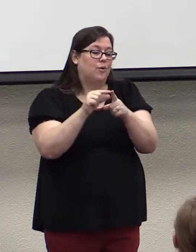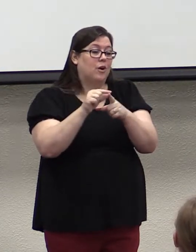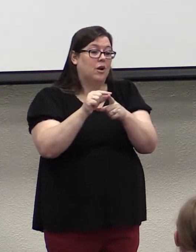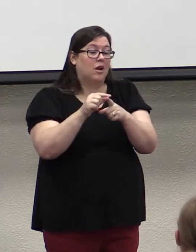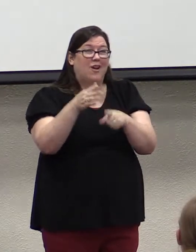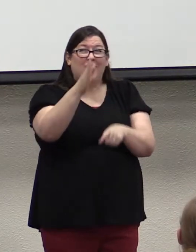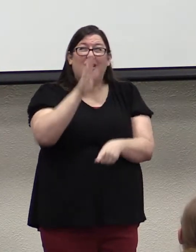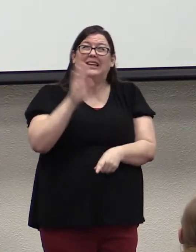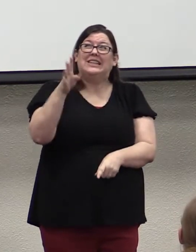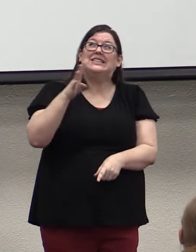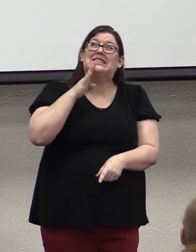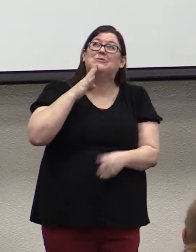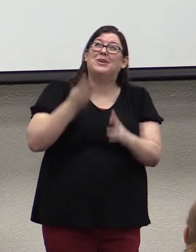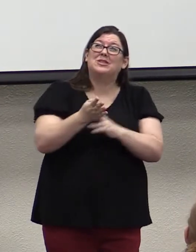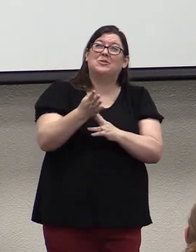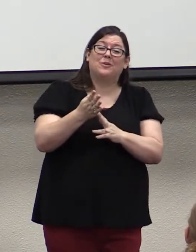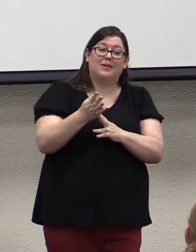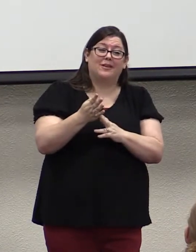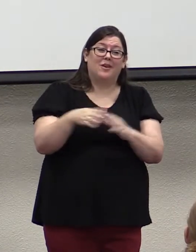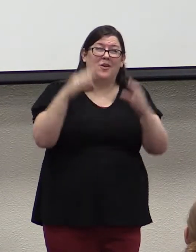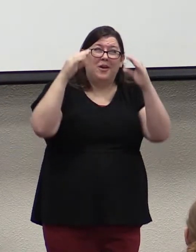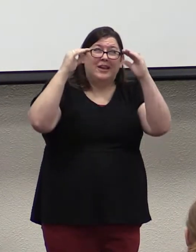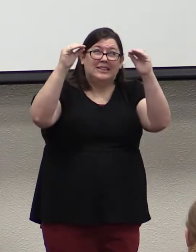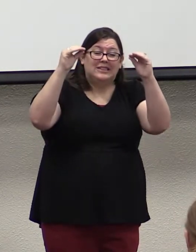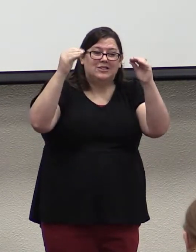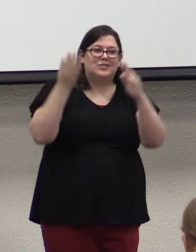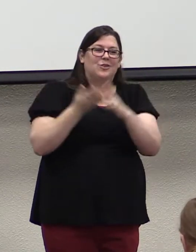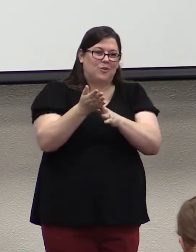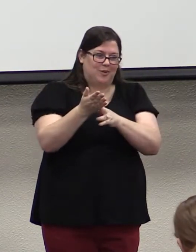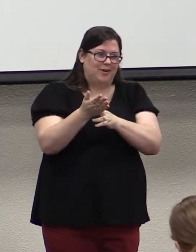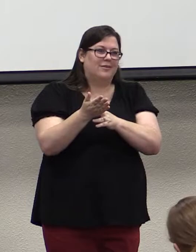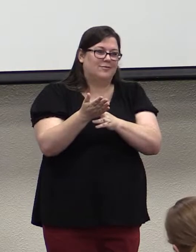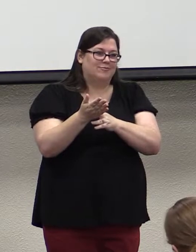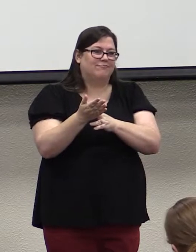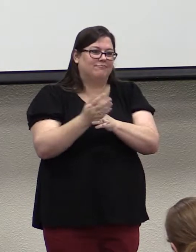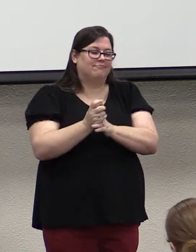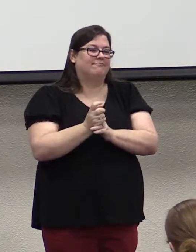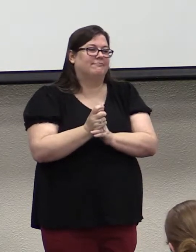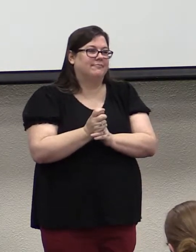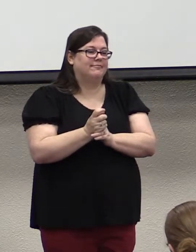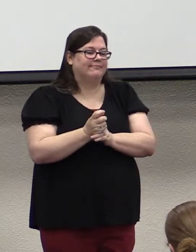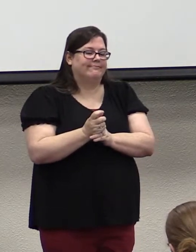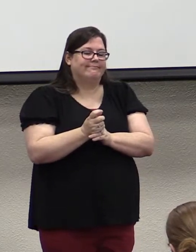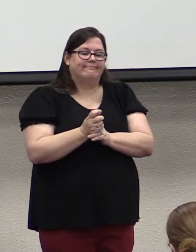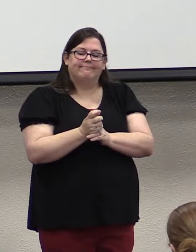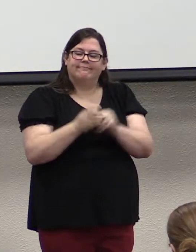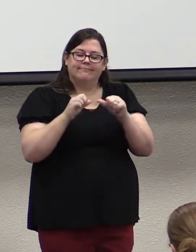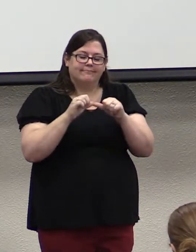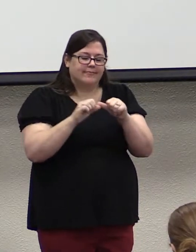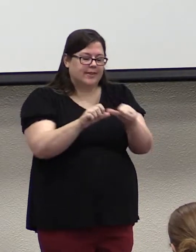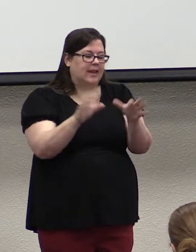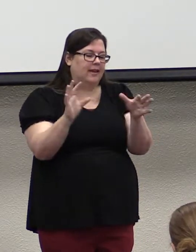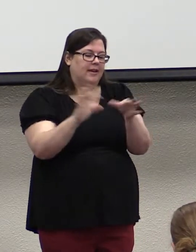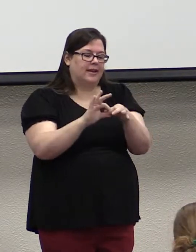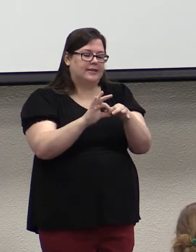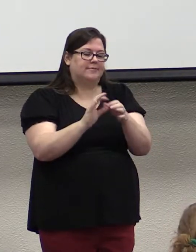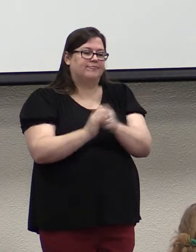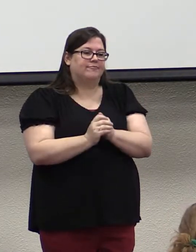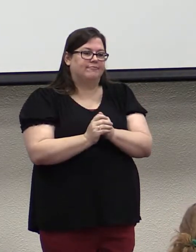His Word. He teaches through His Word. Stay